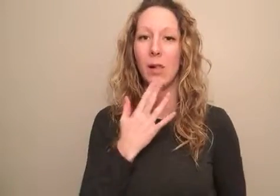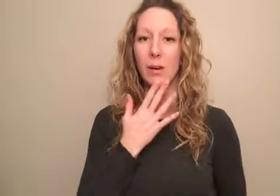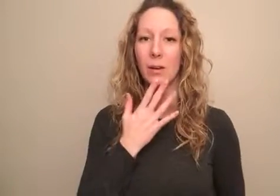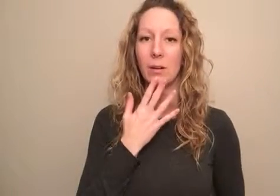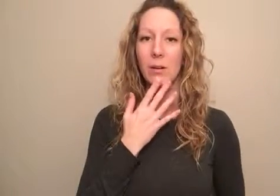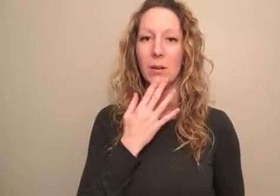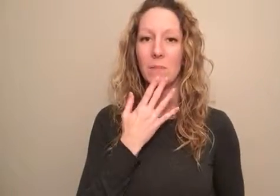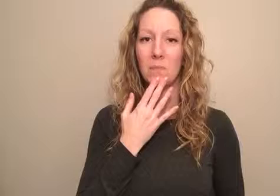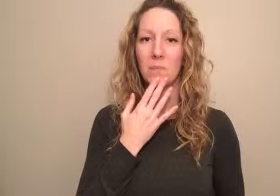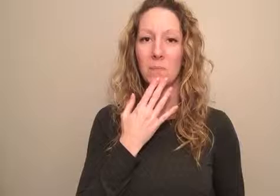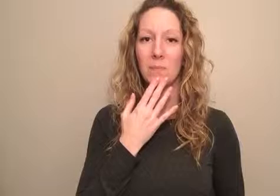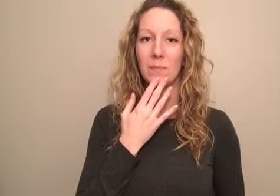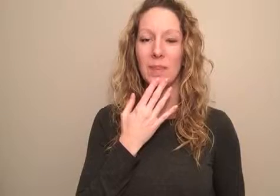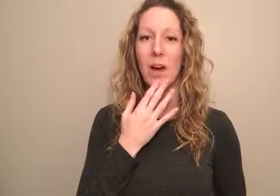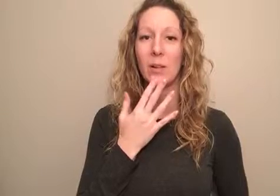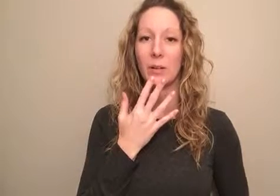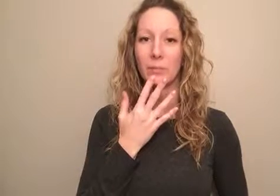color, color.